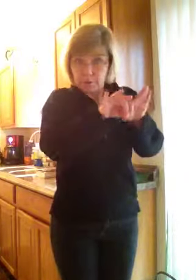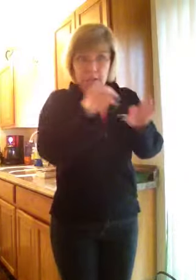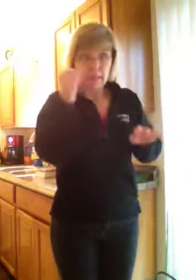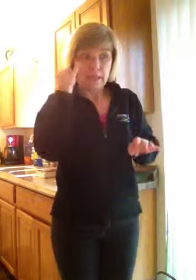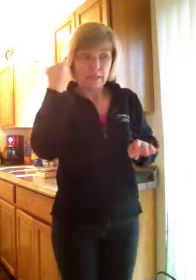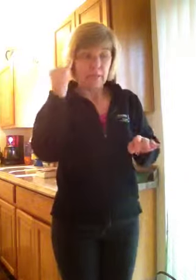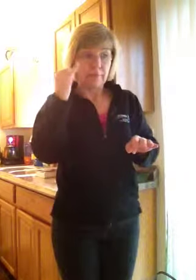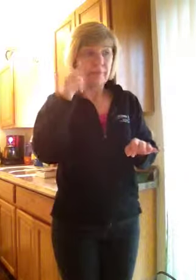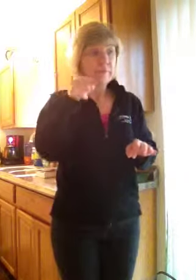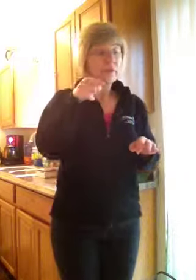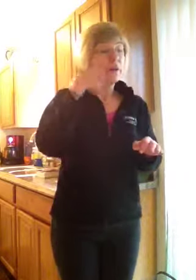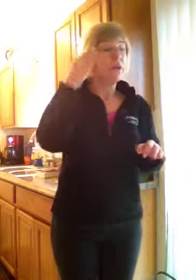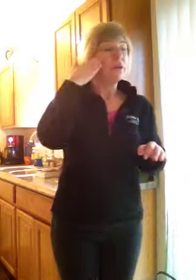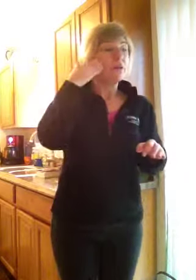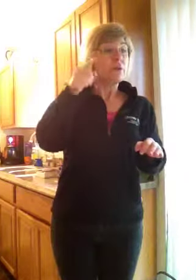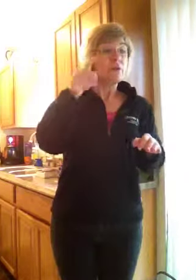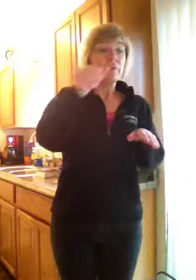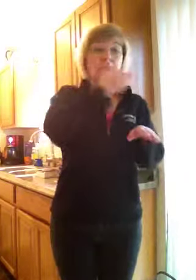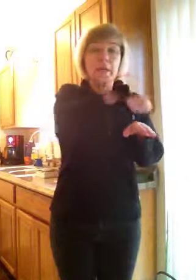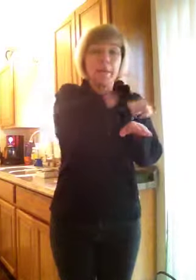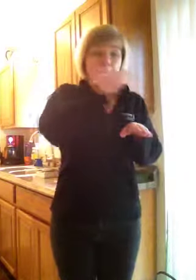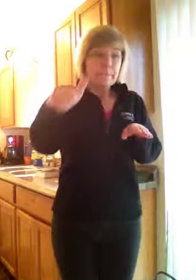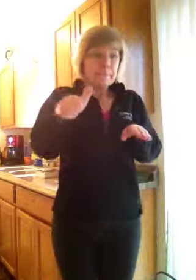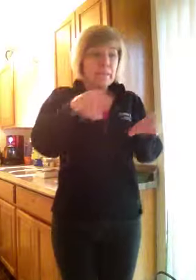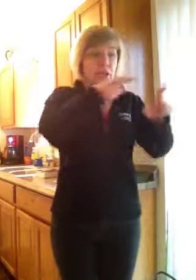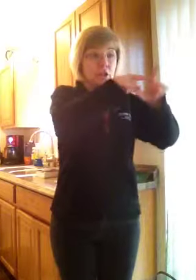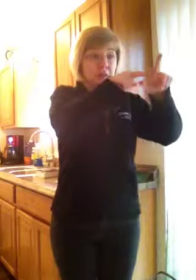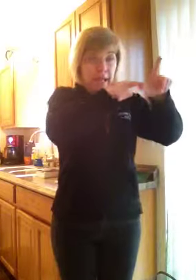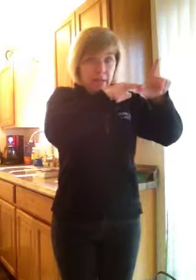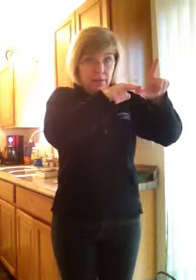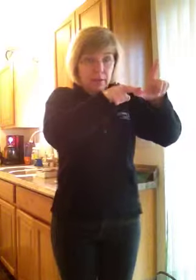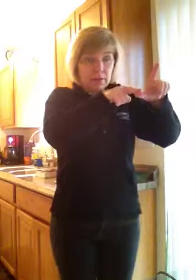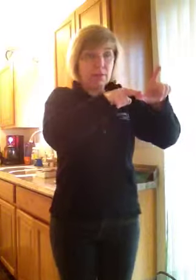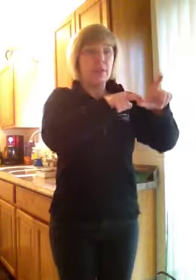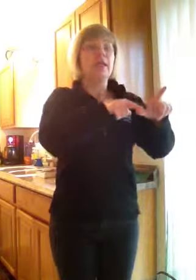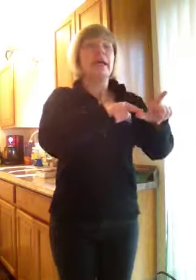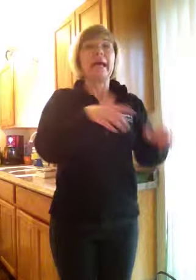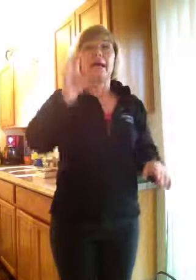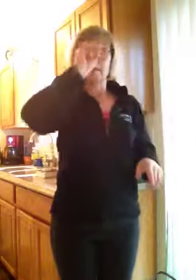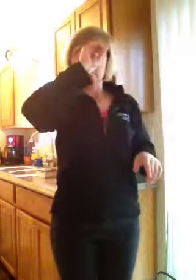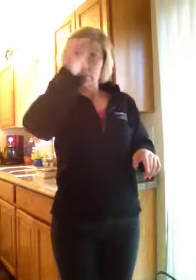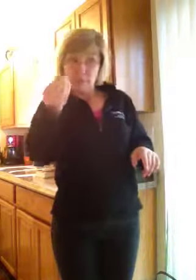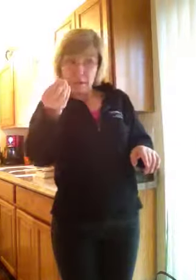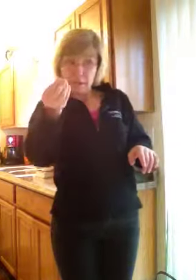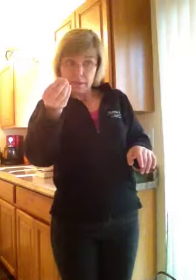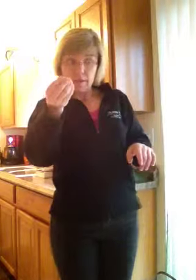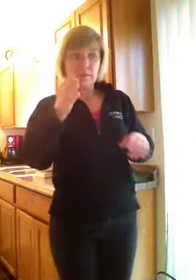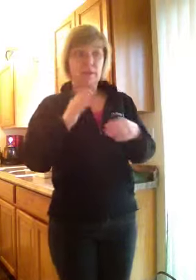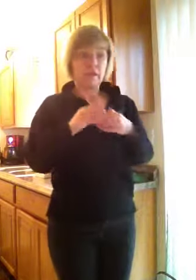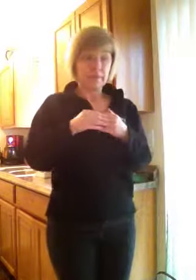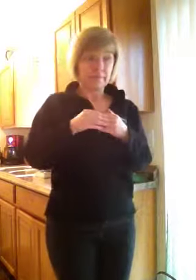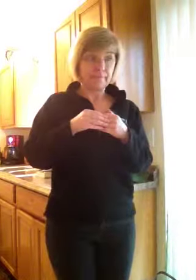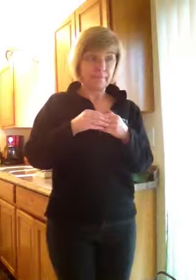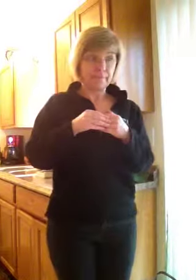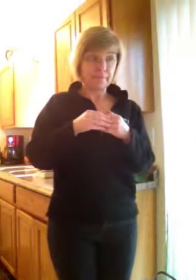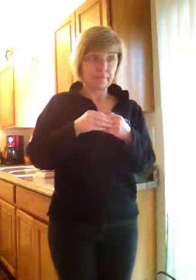angles and say how big or how small they are using special units called degrees. Well, since triangles are always